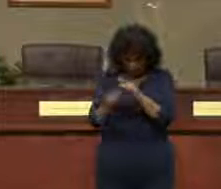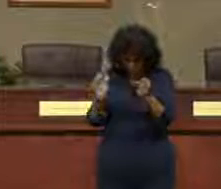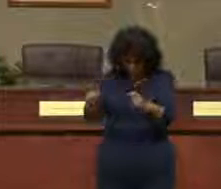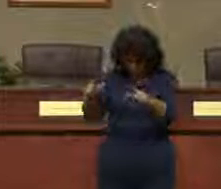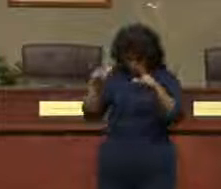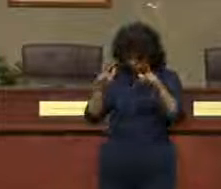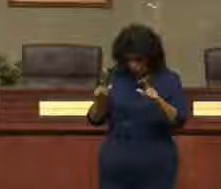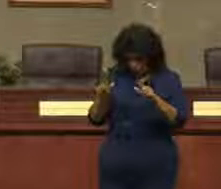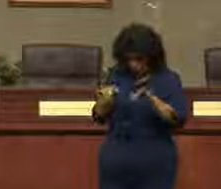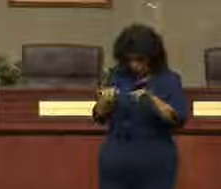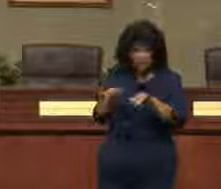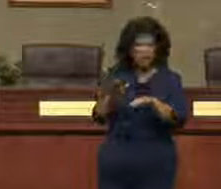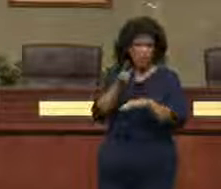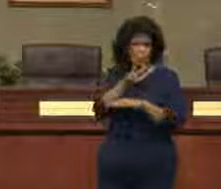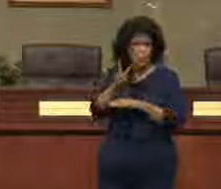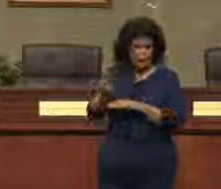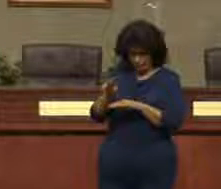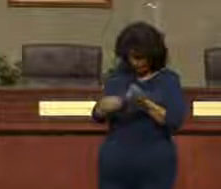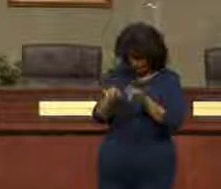county's website.